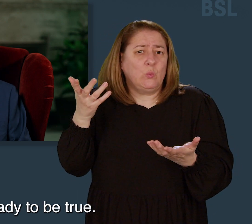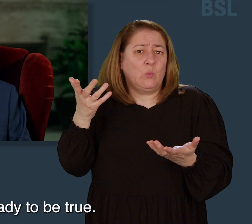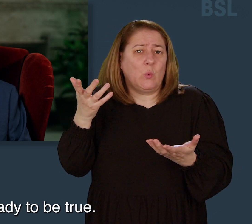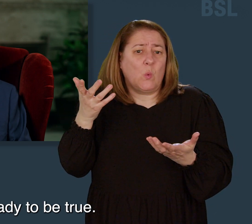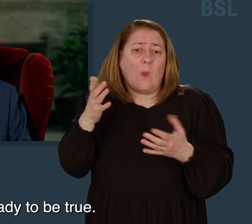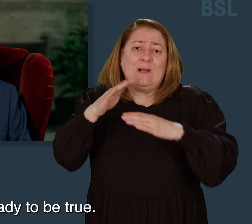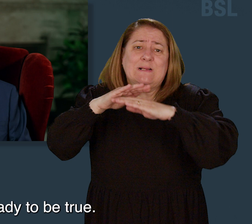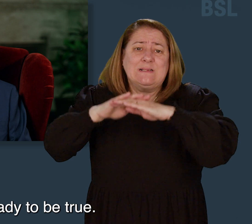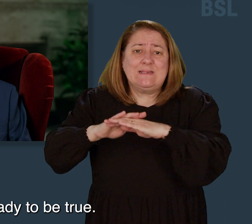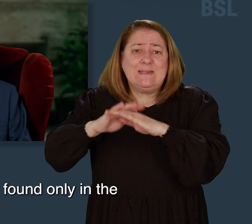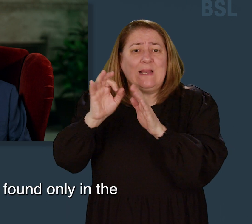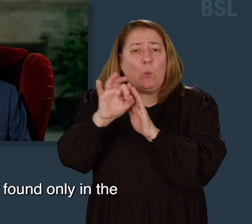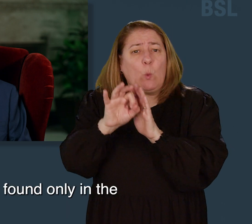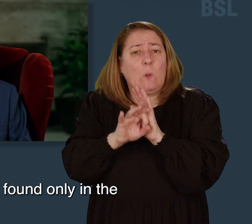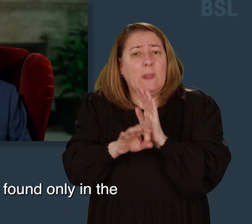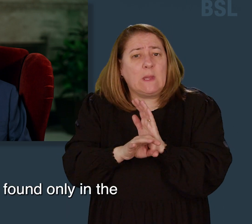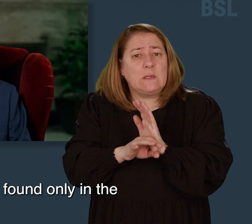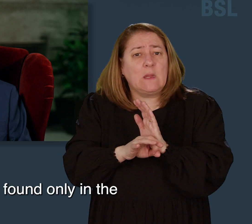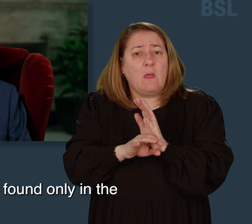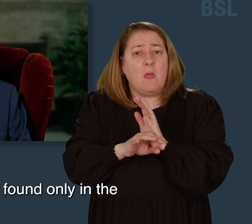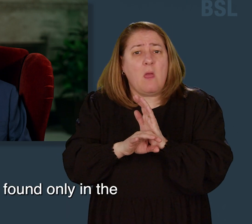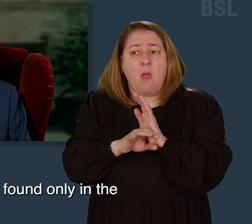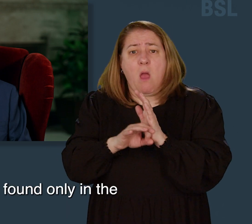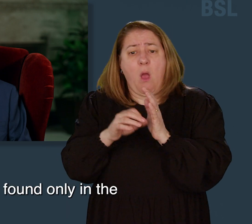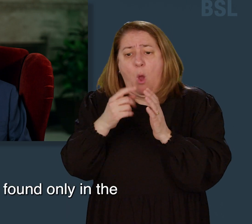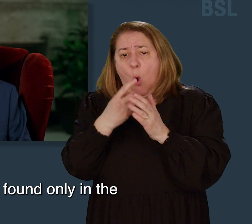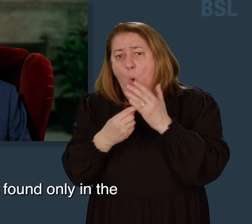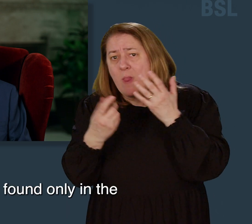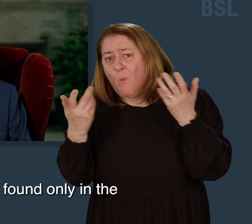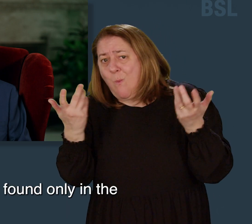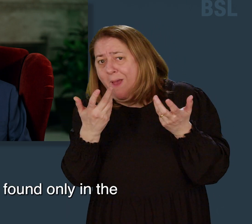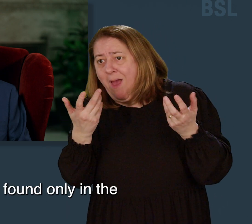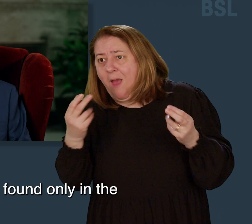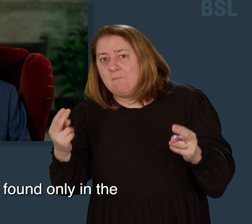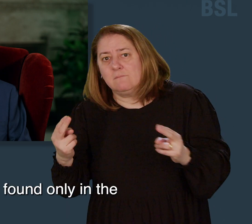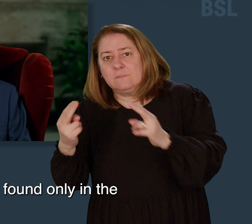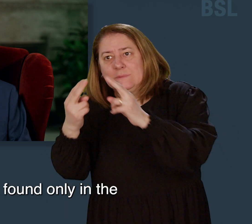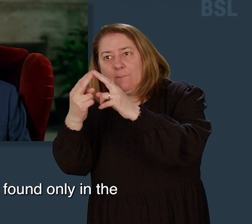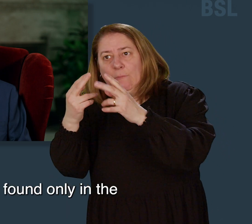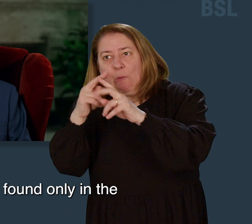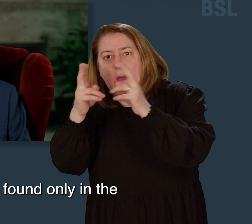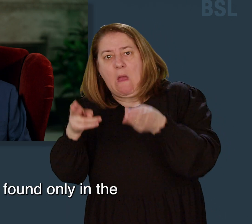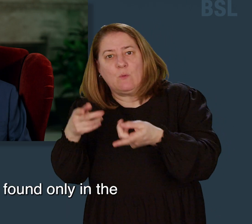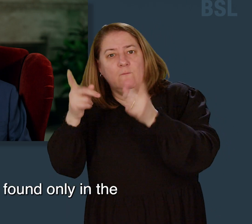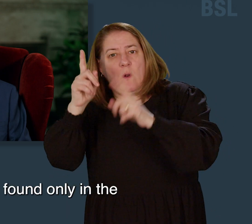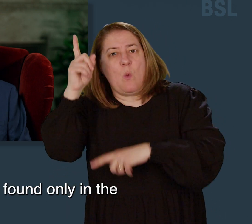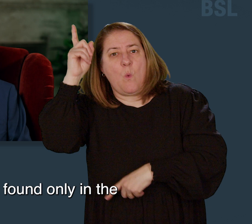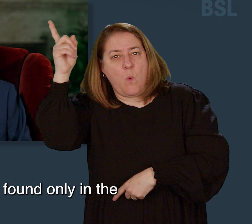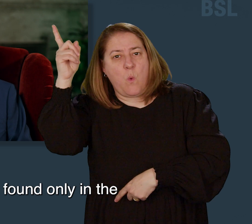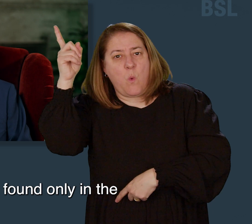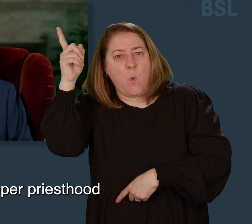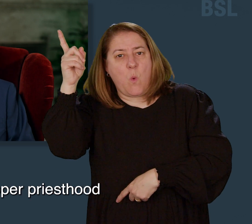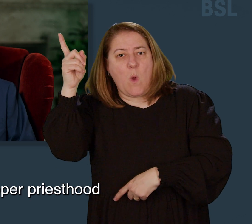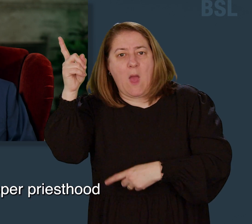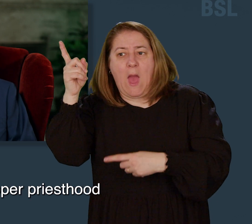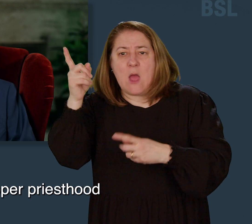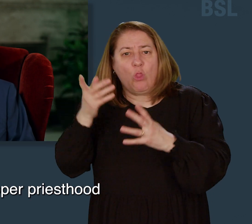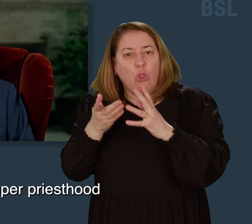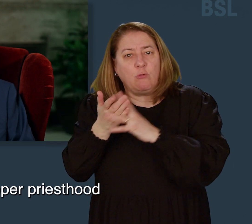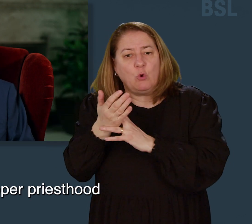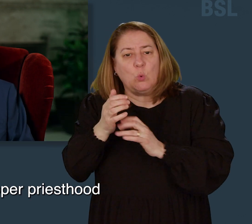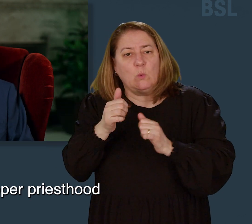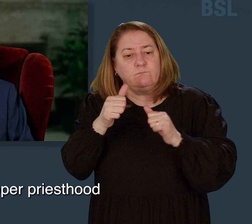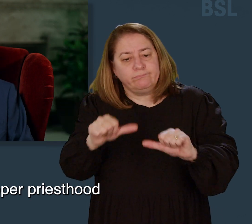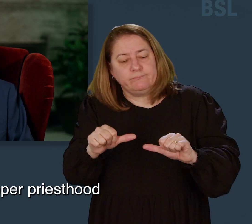true. The sealing ordinances found only in the house of the Lord and